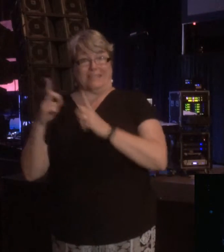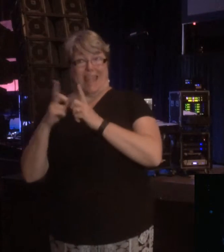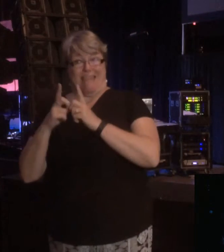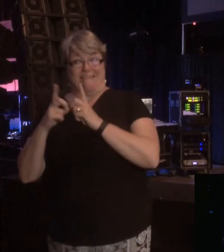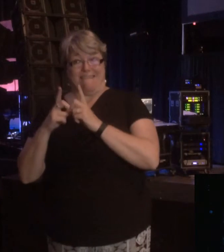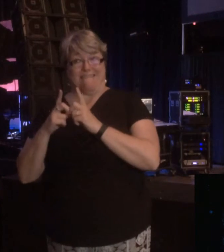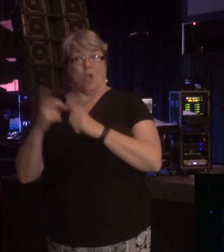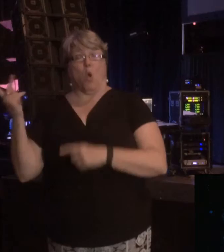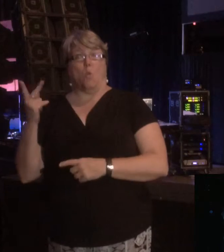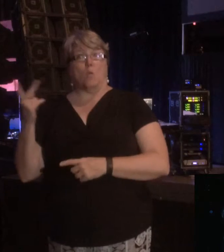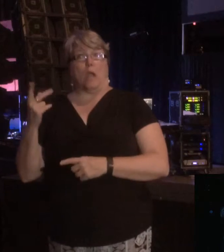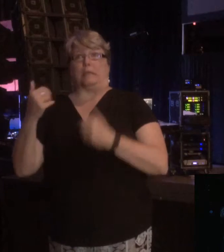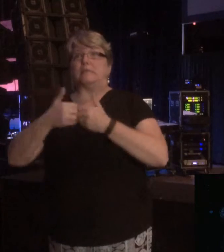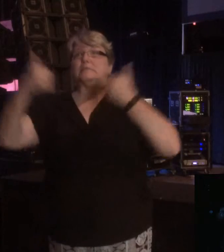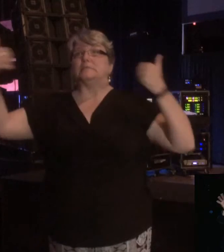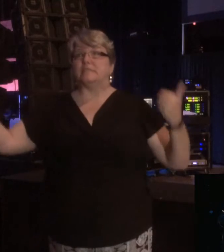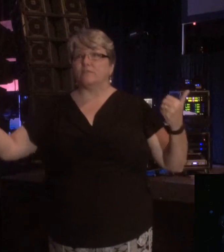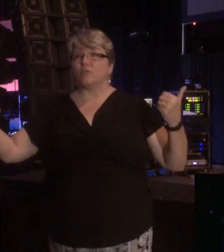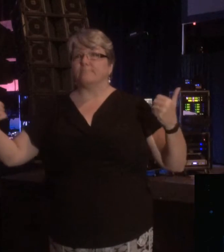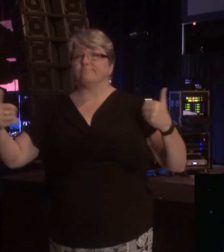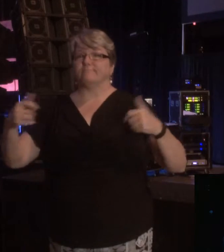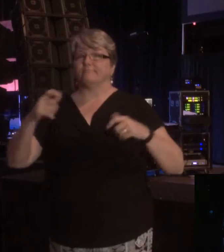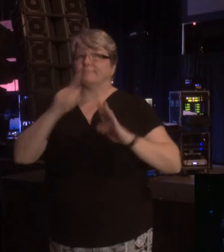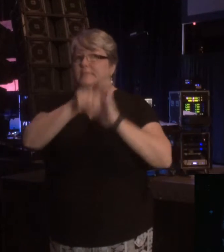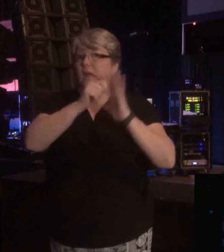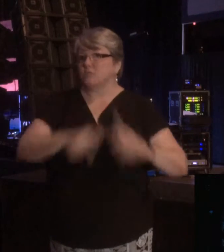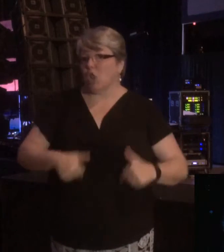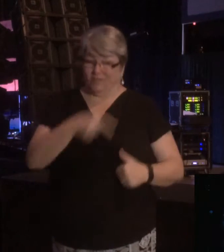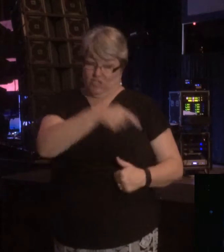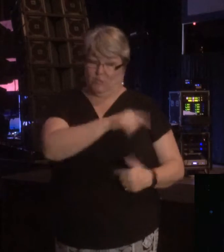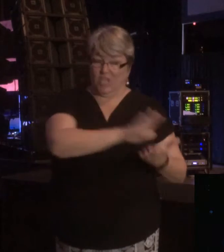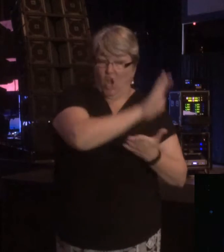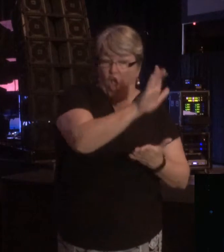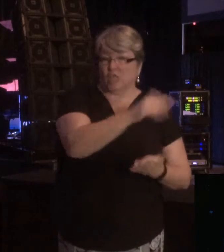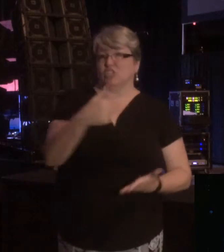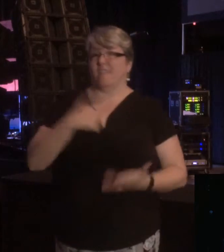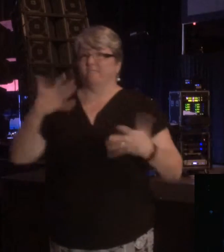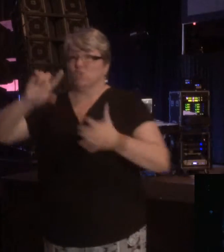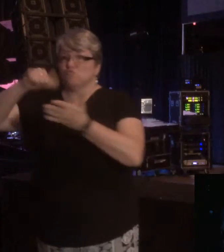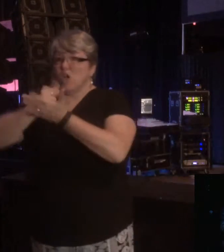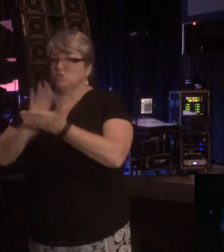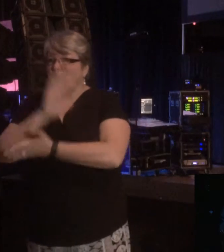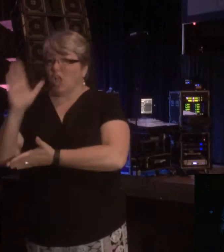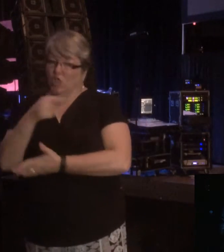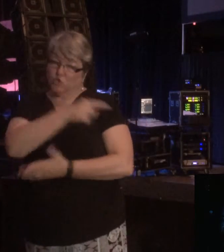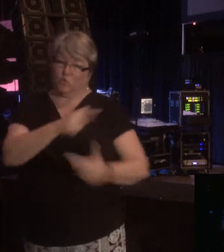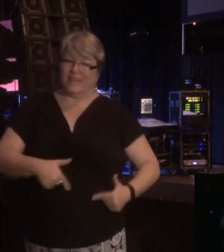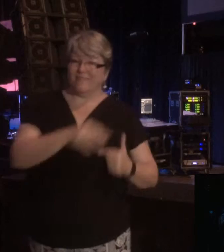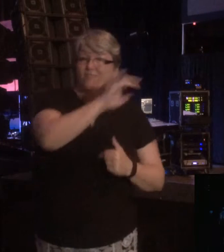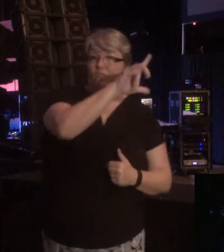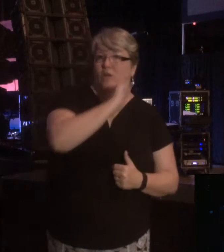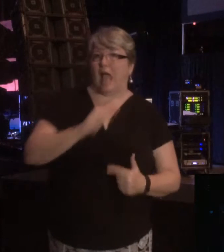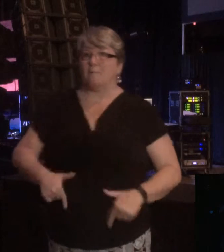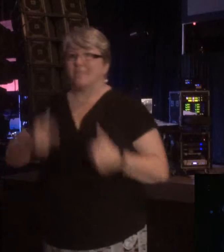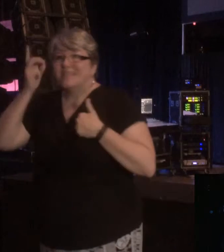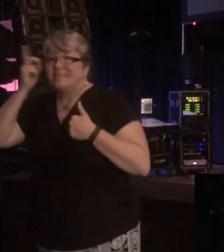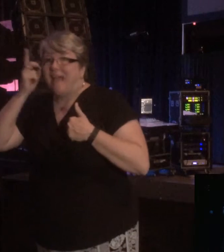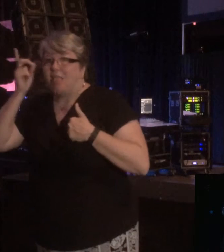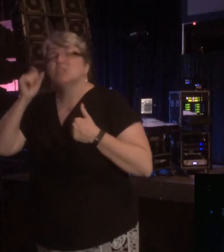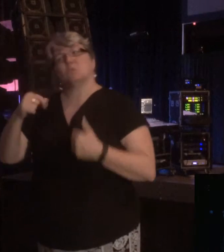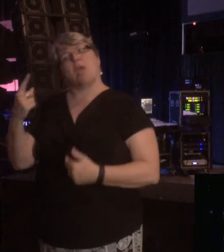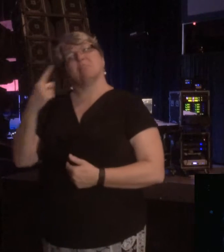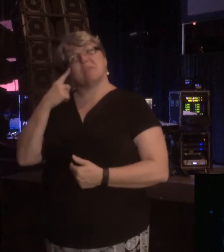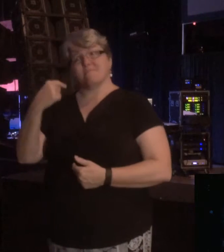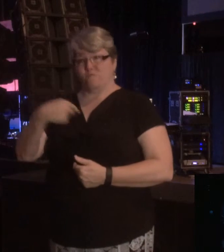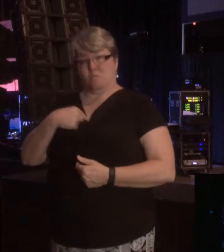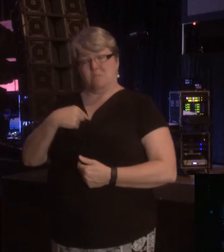I'm sorry, I didn't mean to cut you. No, we got engaged first, and then we got married. Yeah, yes. we did. That's true. So. Okay, well, I feel great about that.